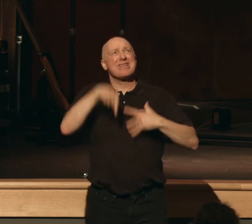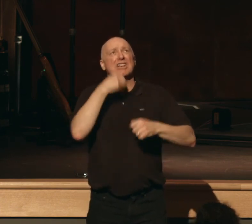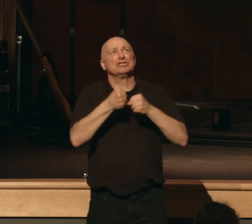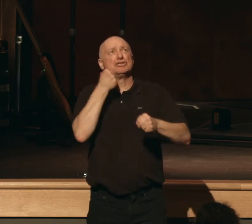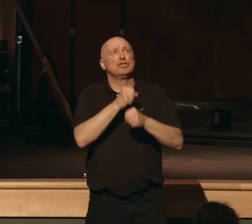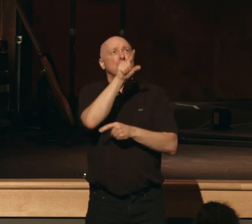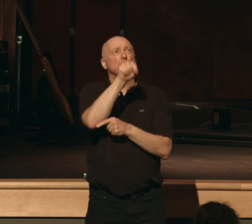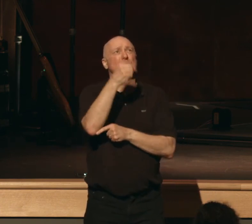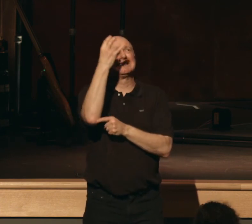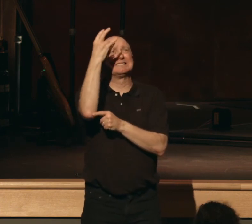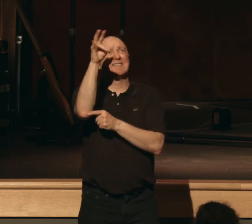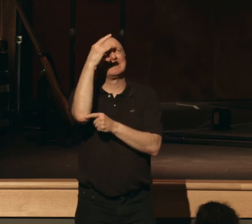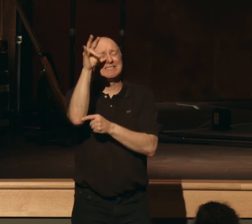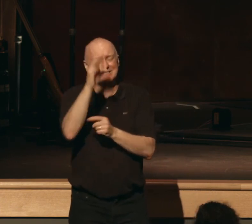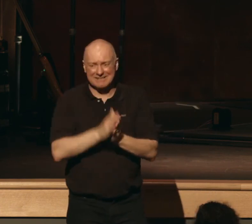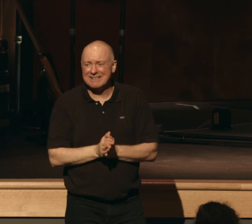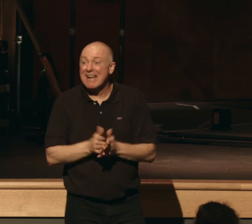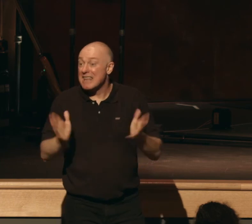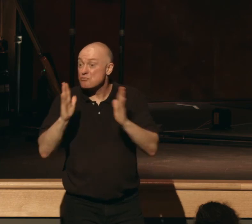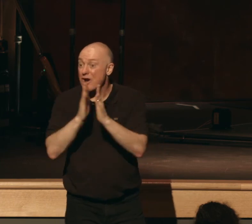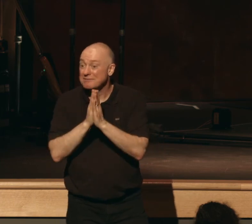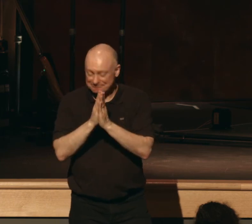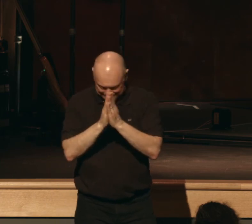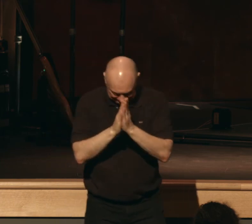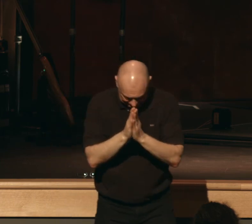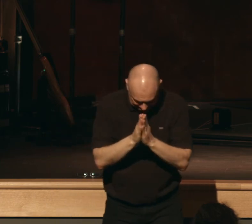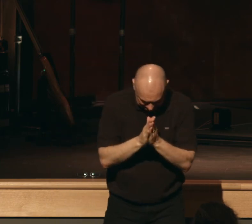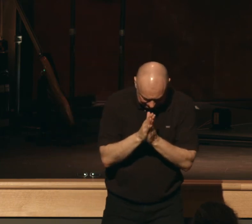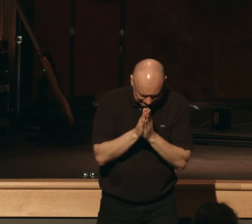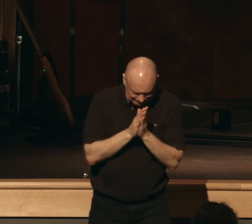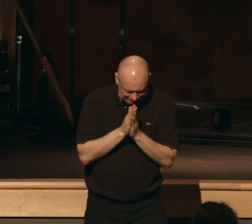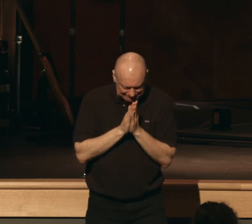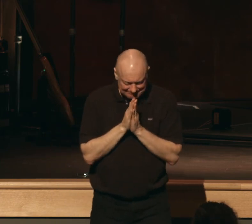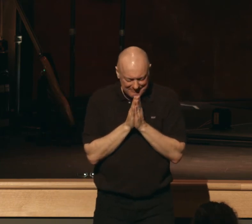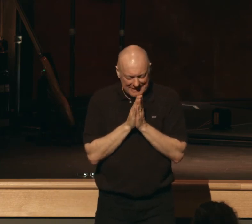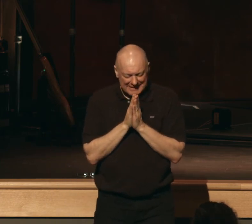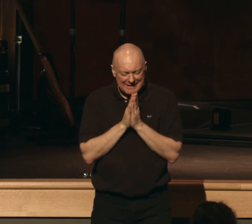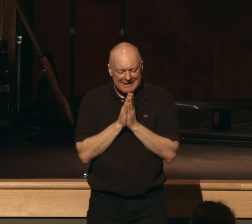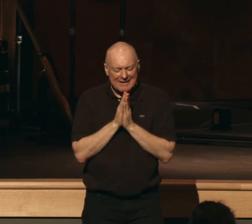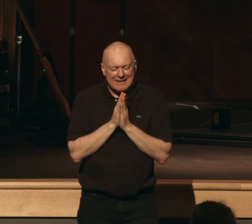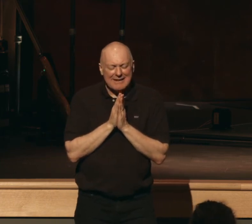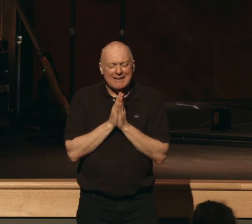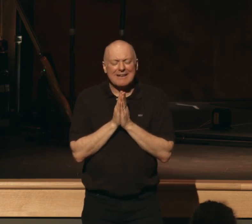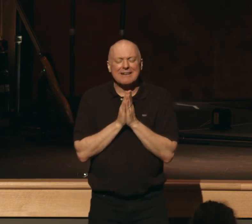year, 2017. Would you pray with me? Let's pray.